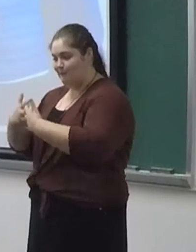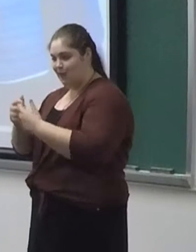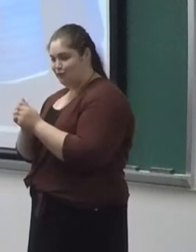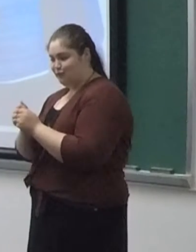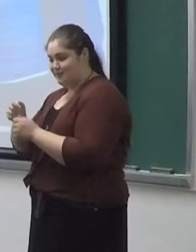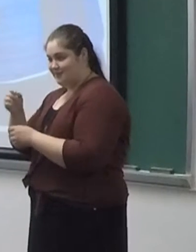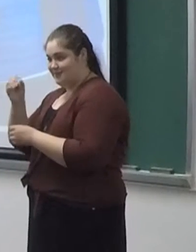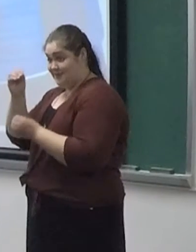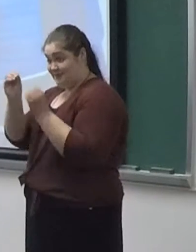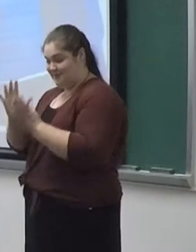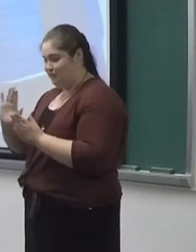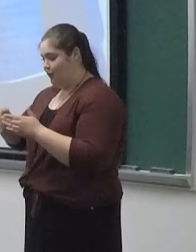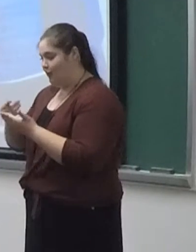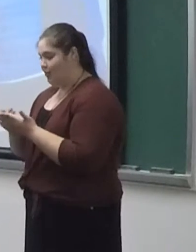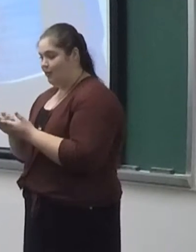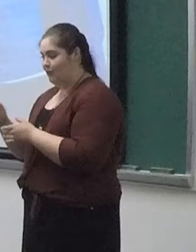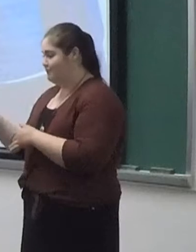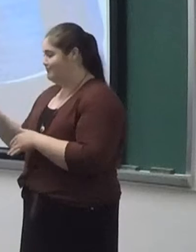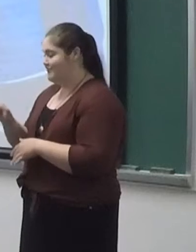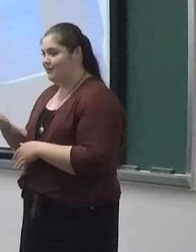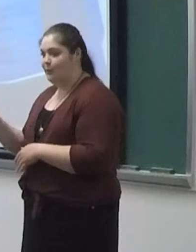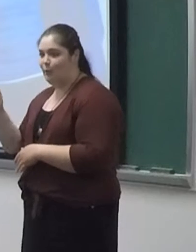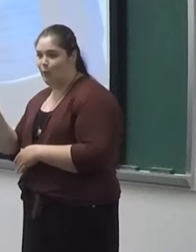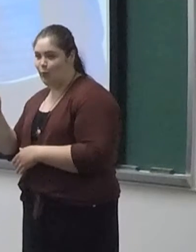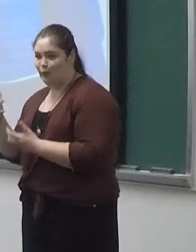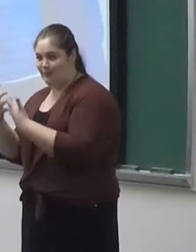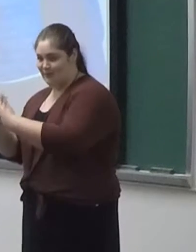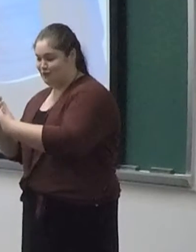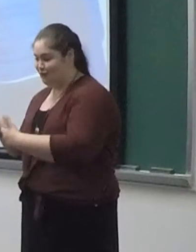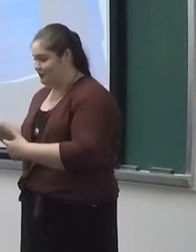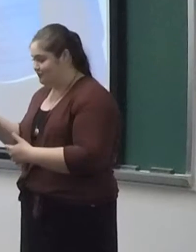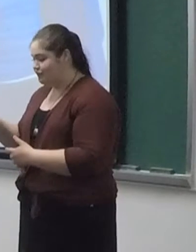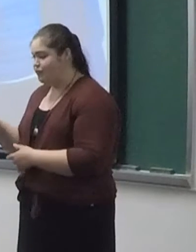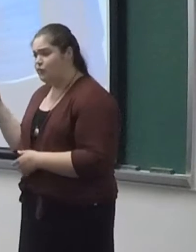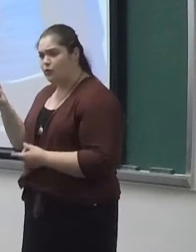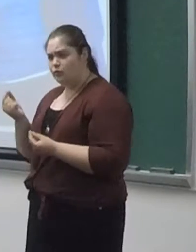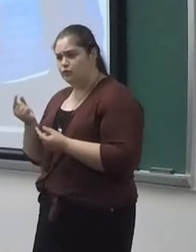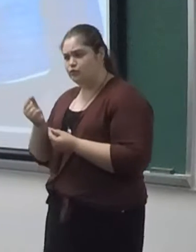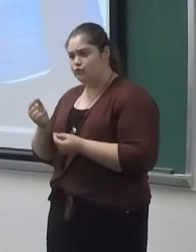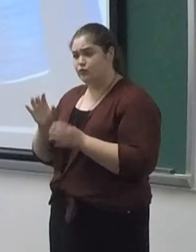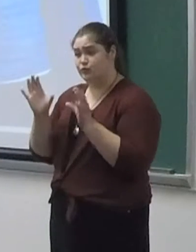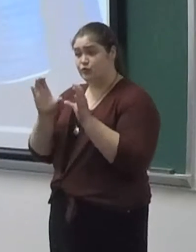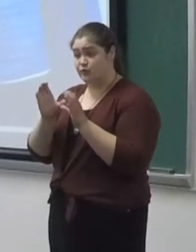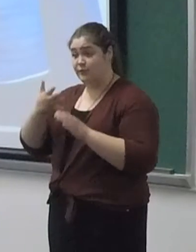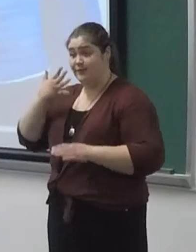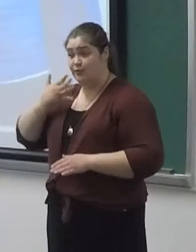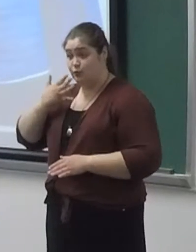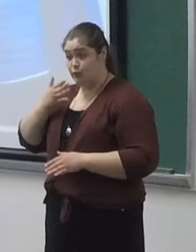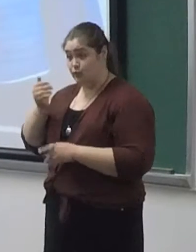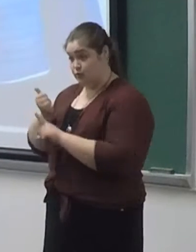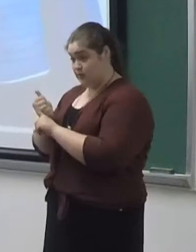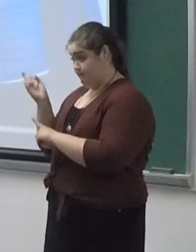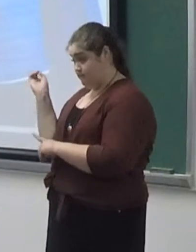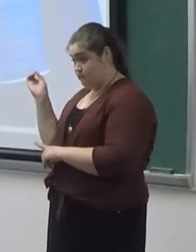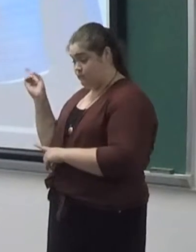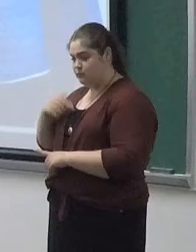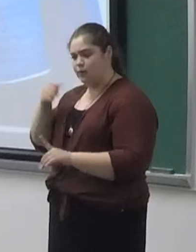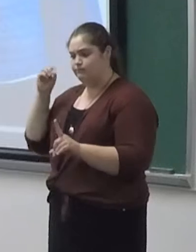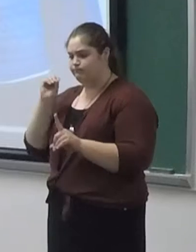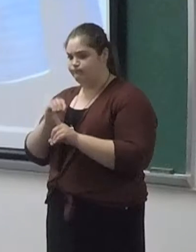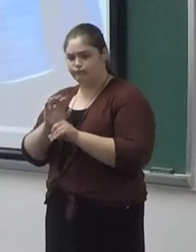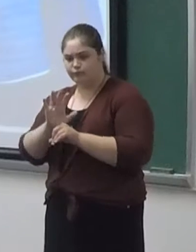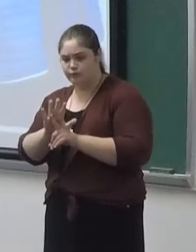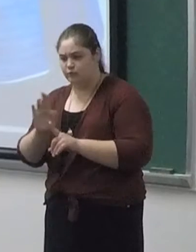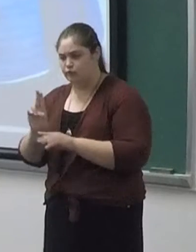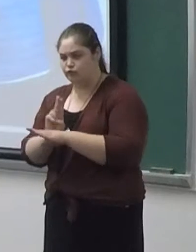of us were all in that shade of blue. She's also a certified cute speech transliterator, so I was exposed to